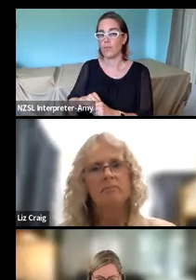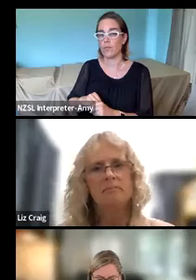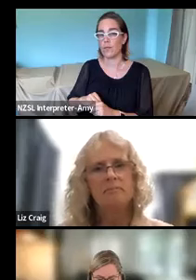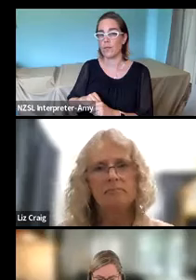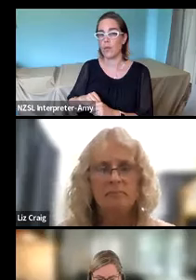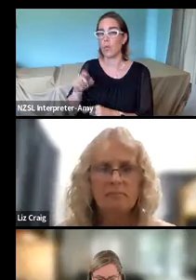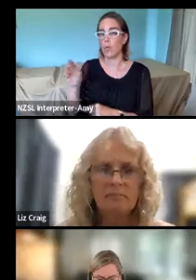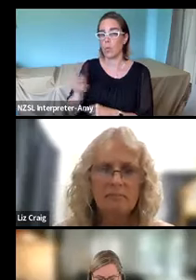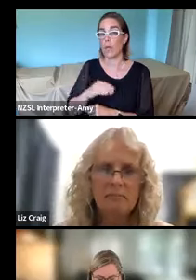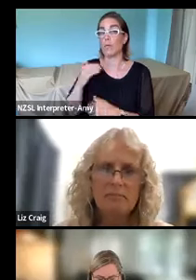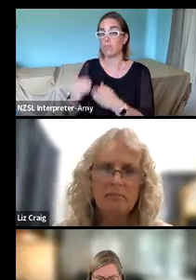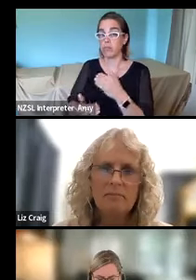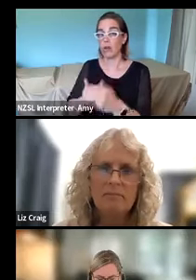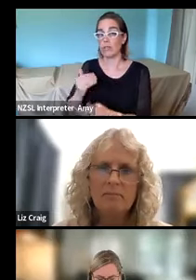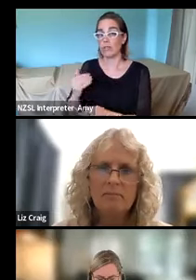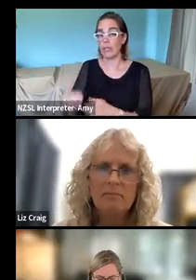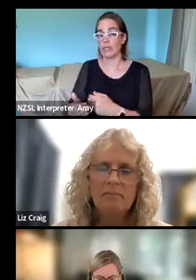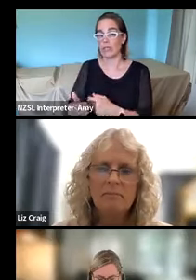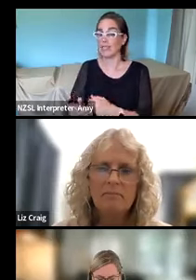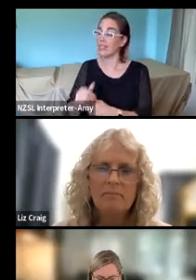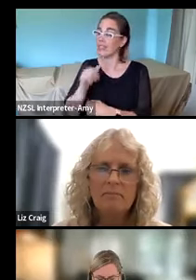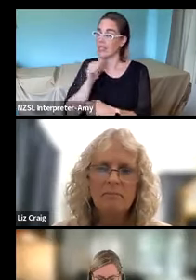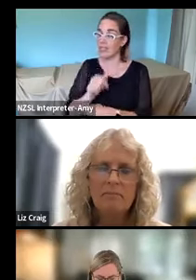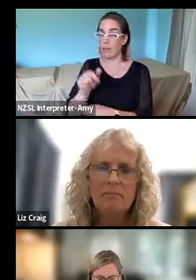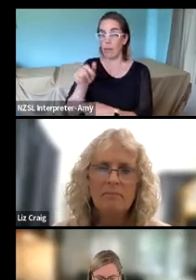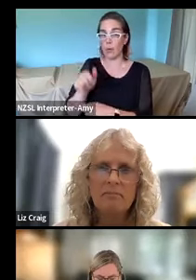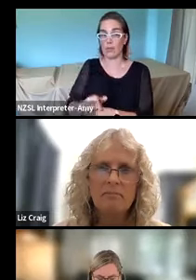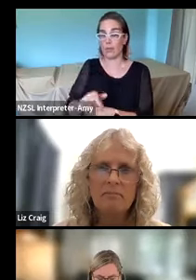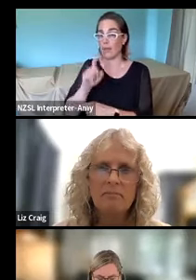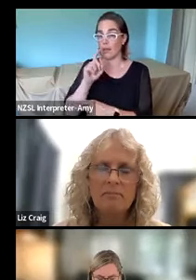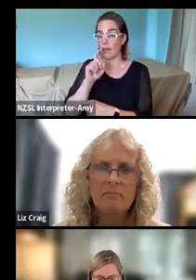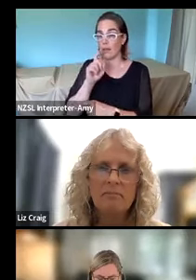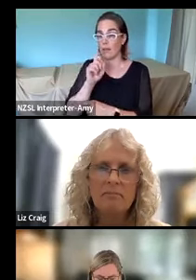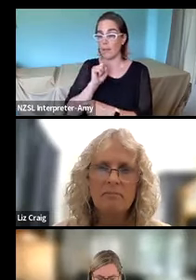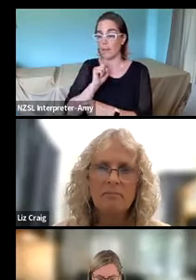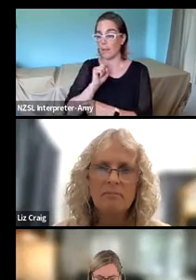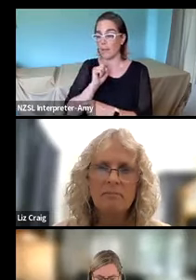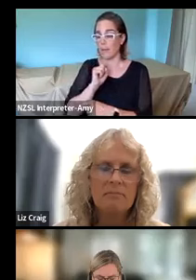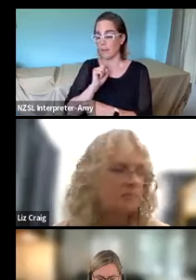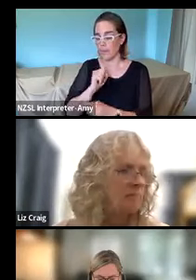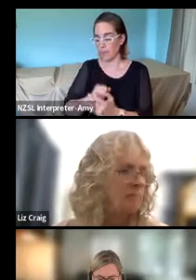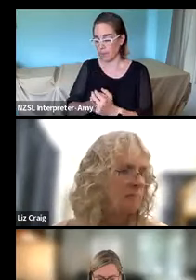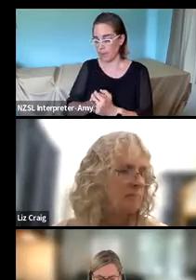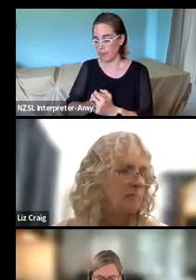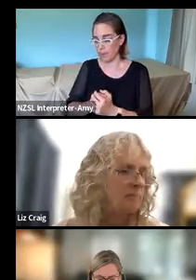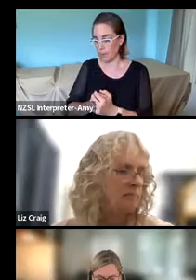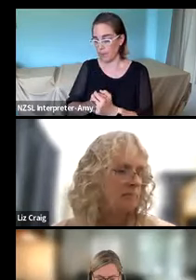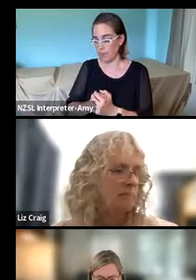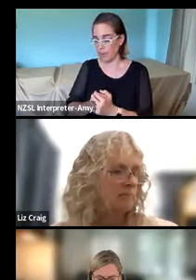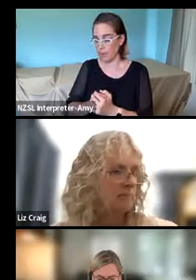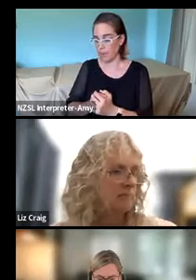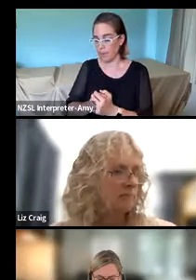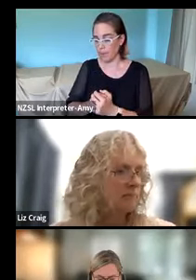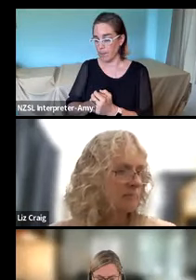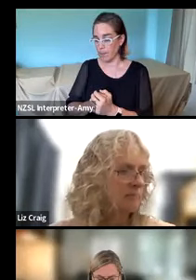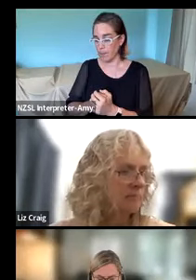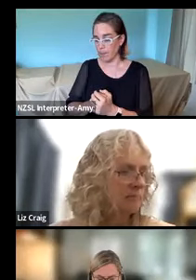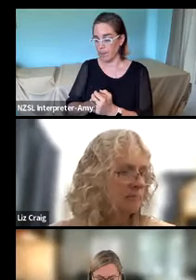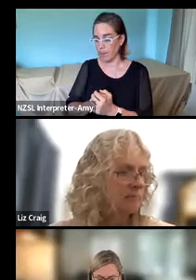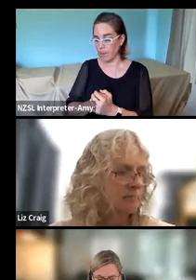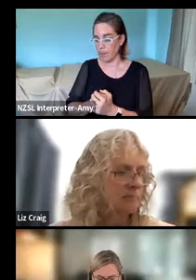regarding if someone was unable to say or what